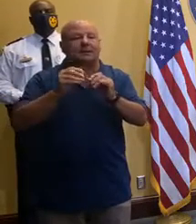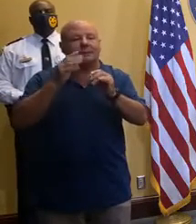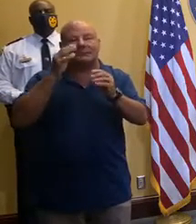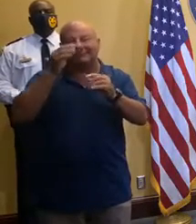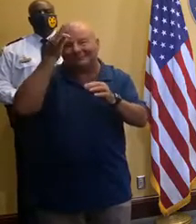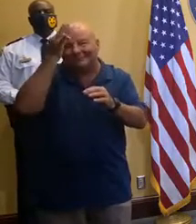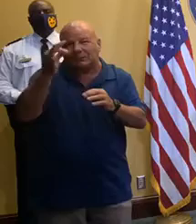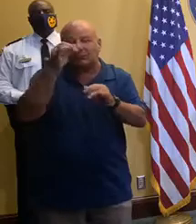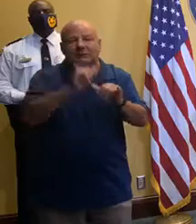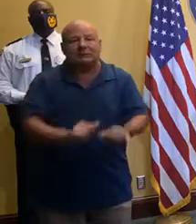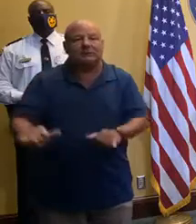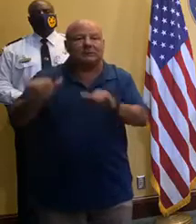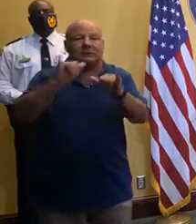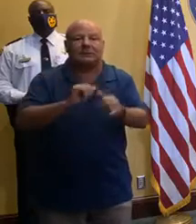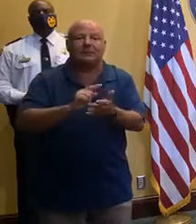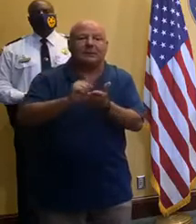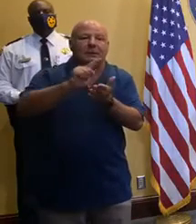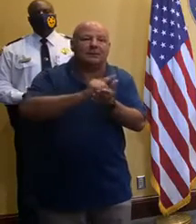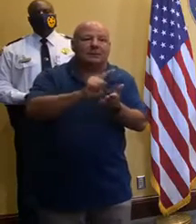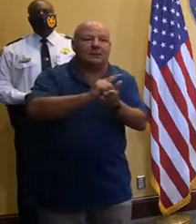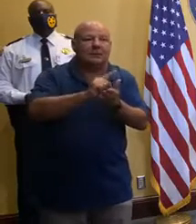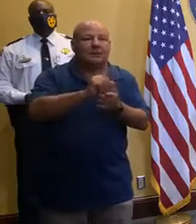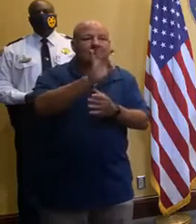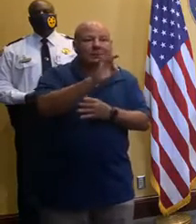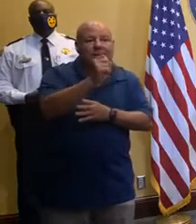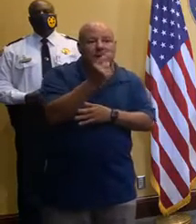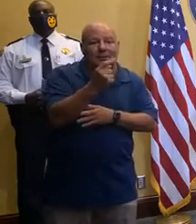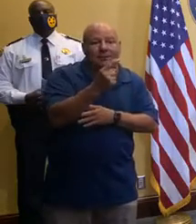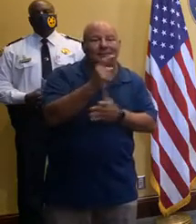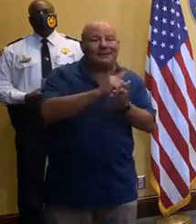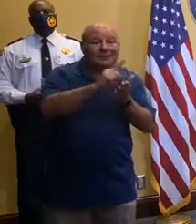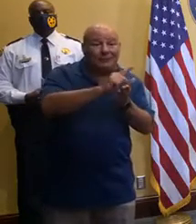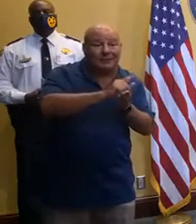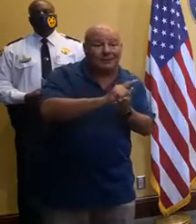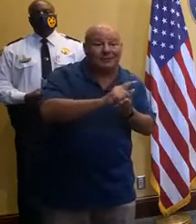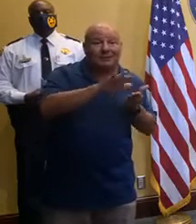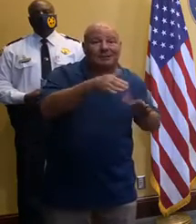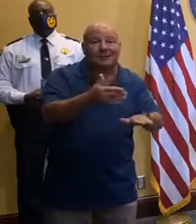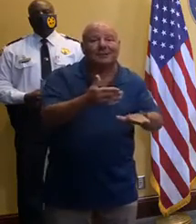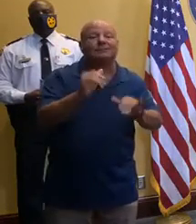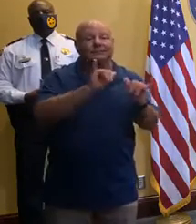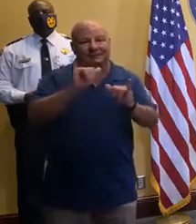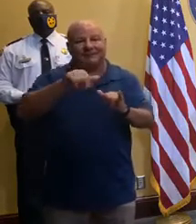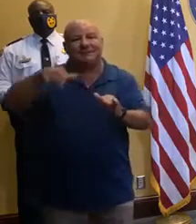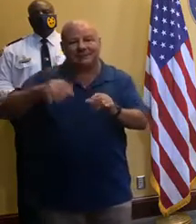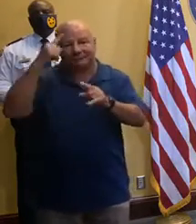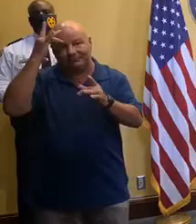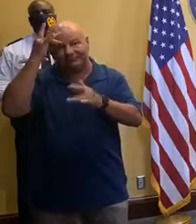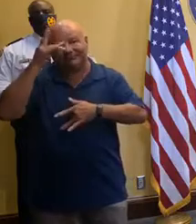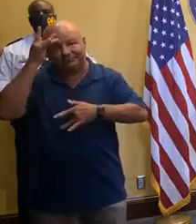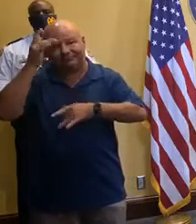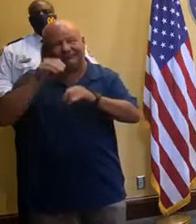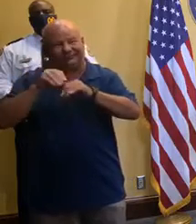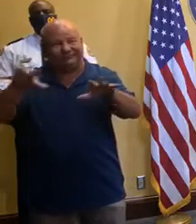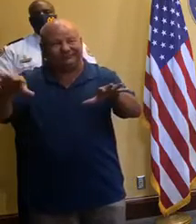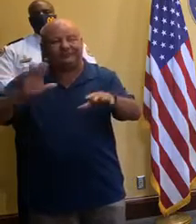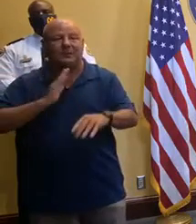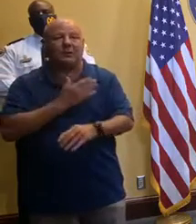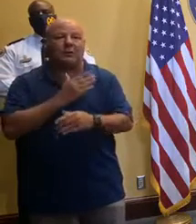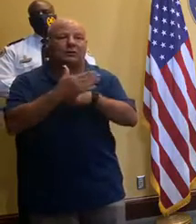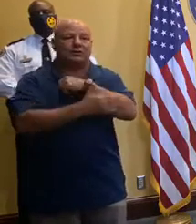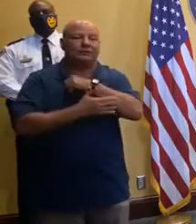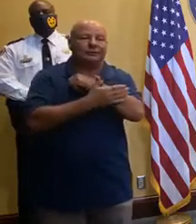the same level of people who died in 9/11 every week have died due to this pandemic in our